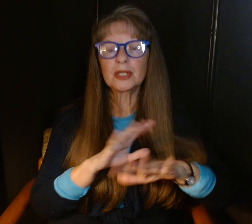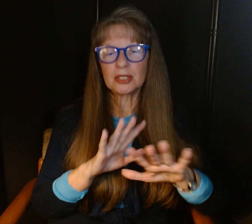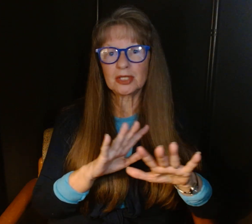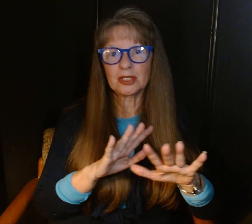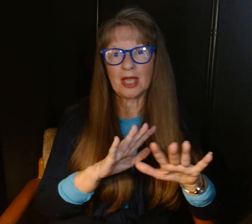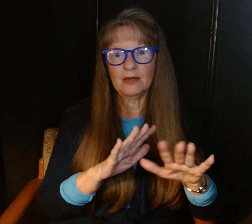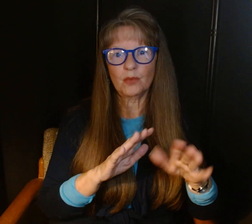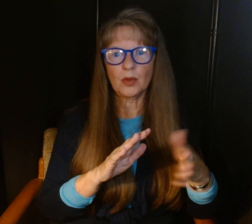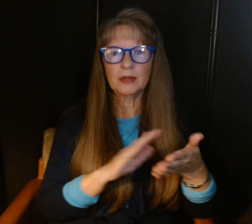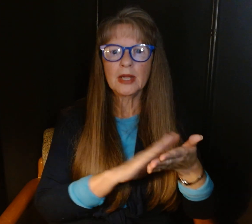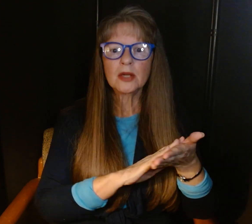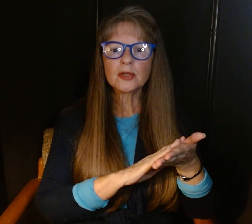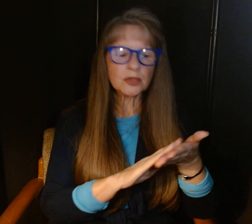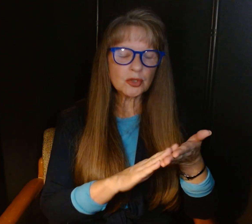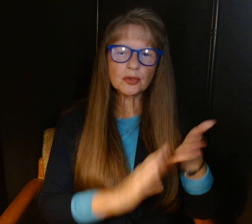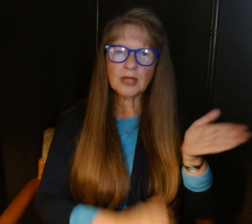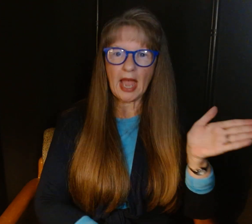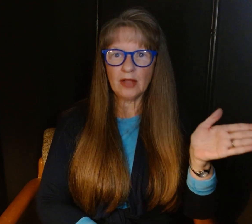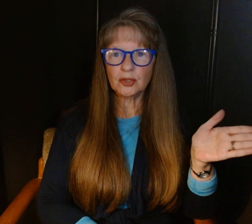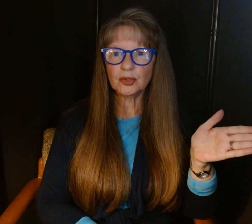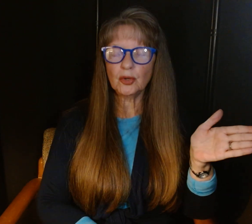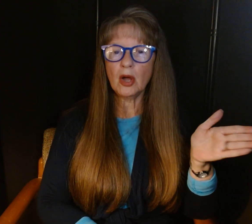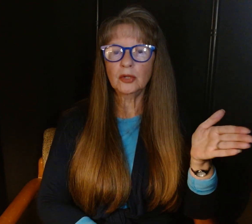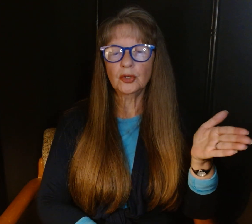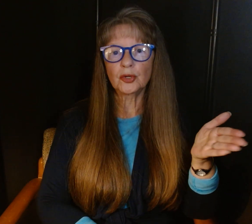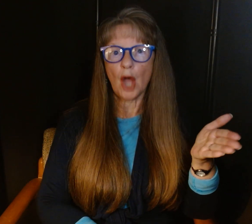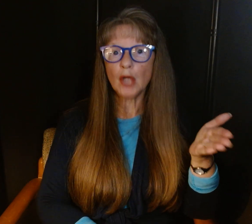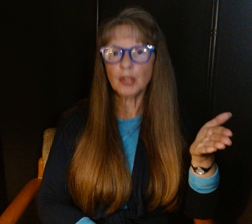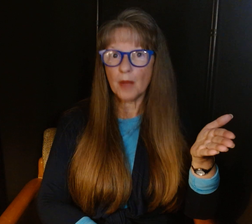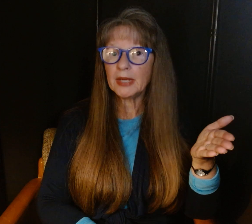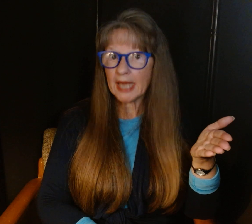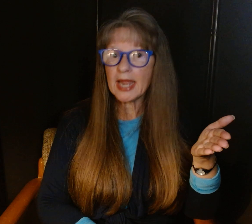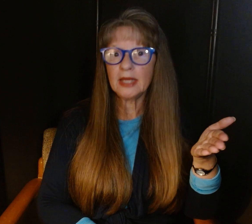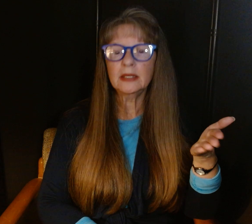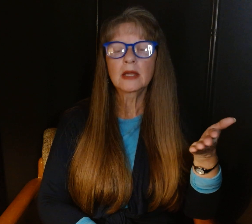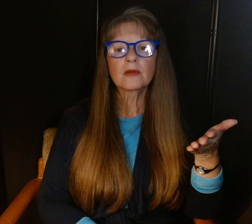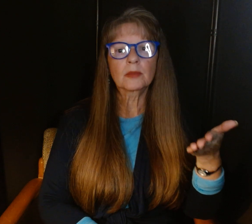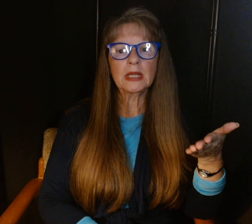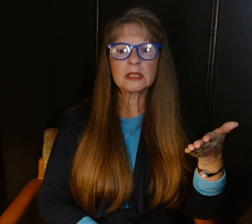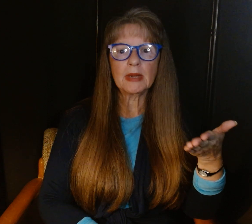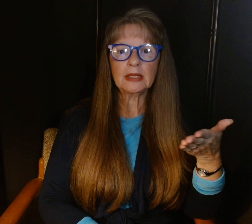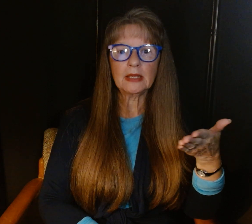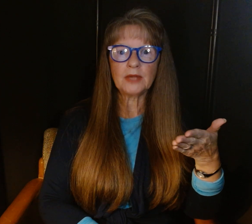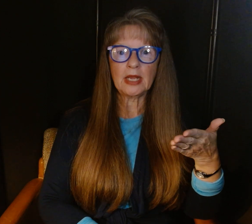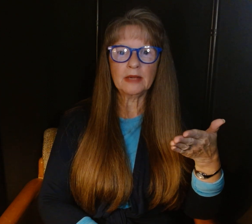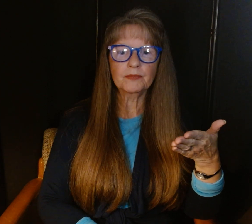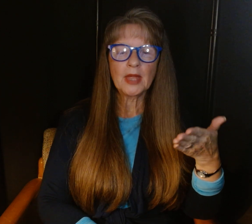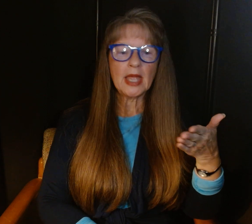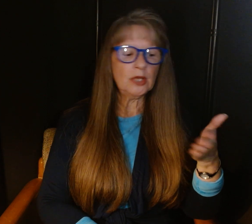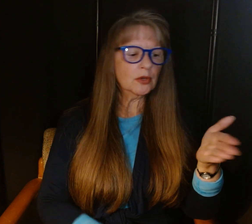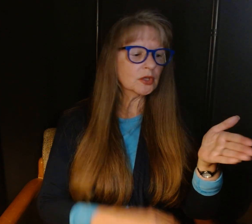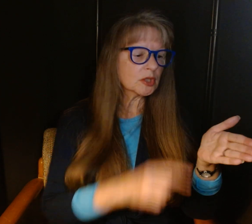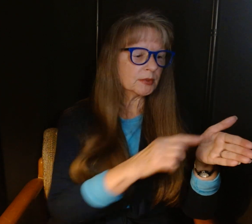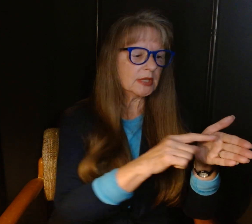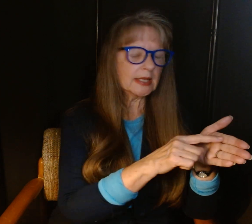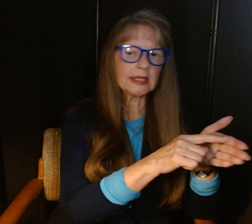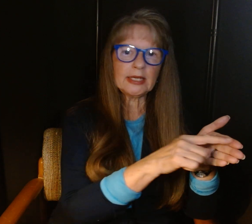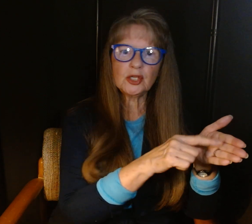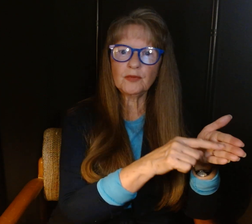is the sign for it. So this is your calendar on your non-dominant hand. For me, it's my left hand, and you can just pretend like each